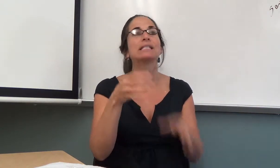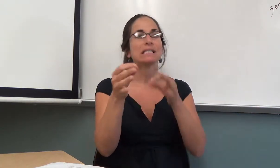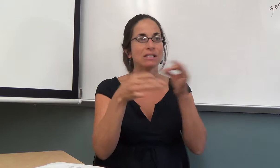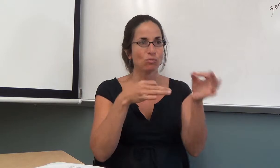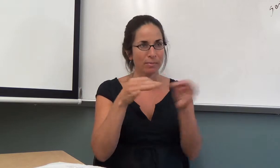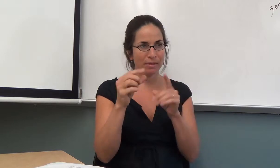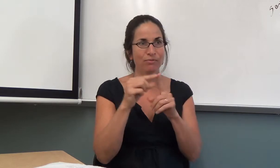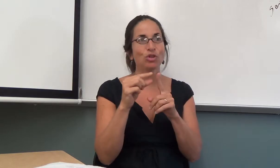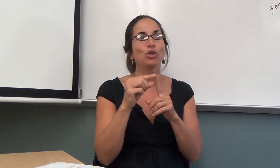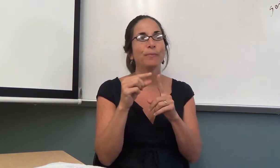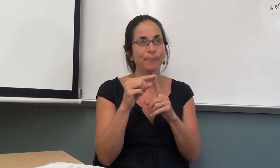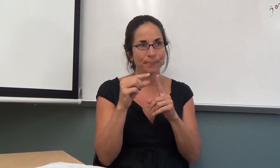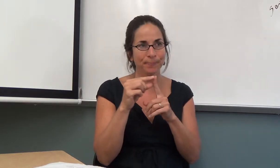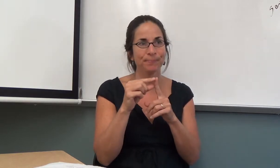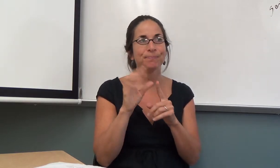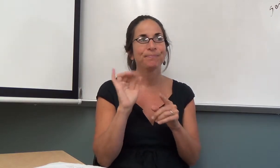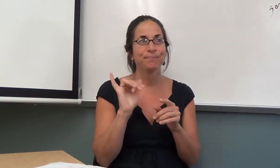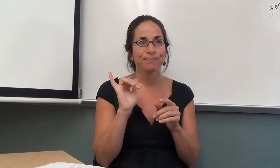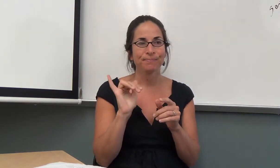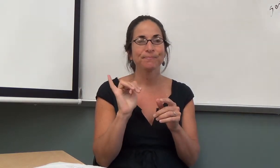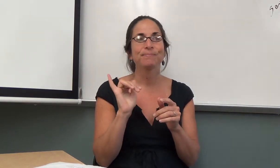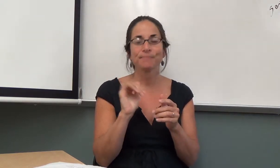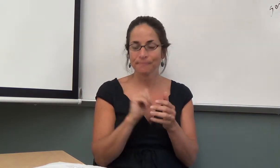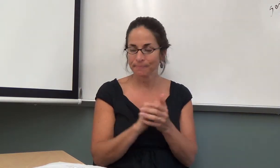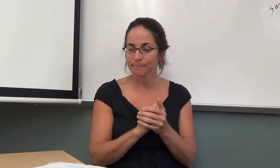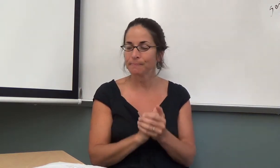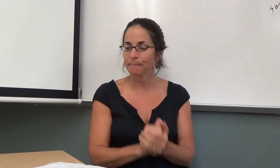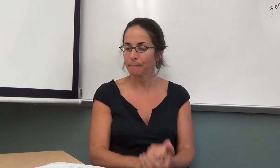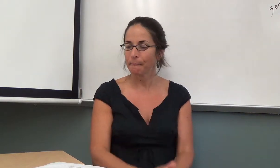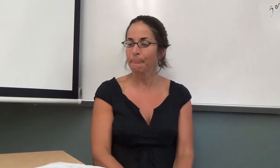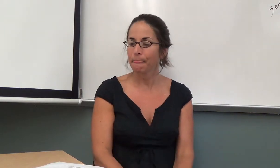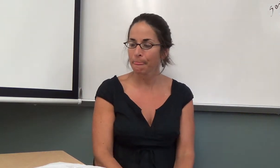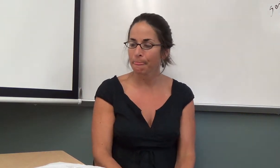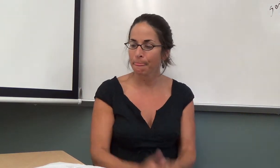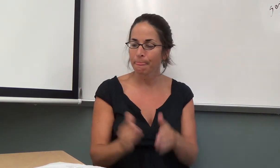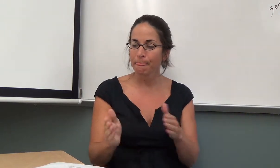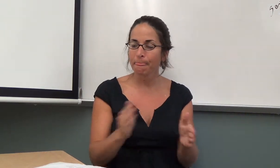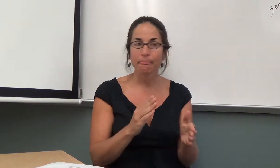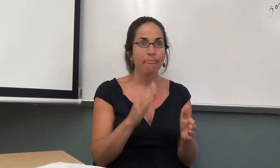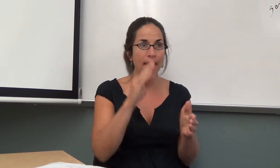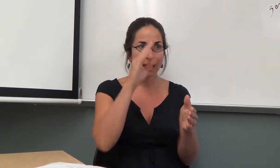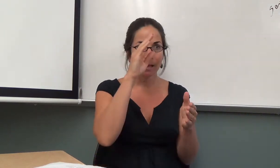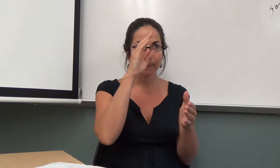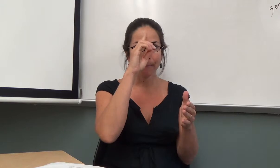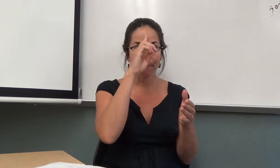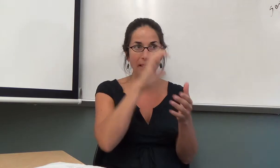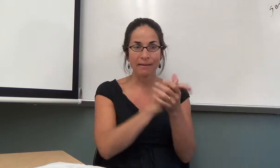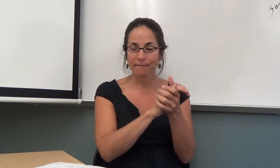right? Okay. Okay. So what about the word that follows it? If it describes something, it probably describes